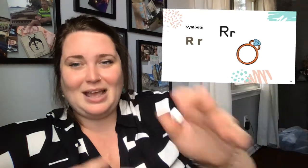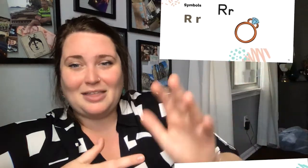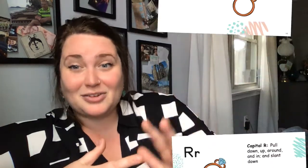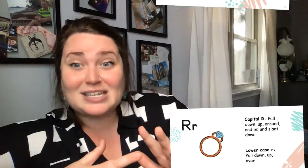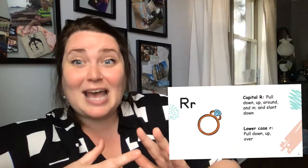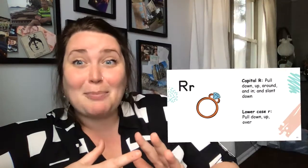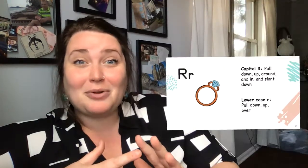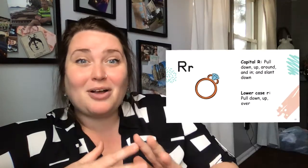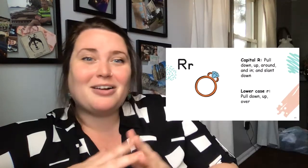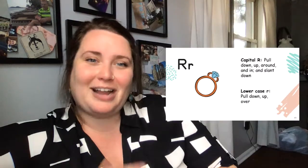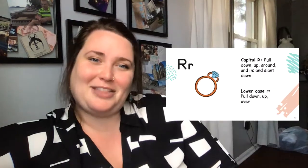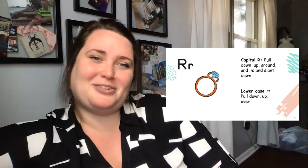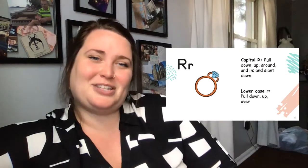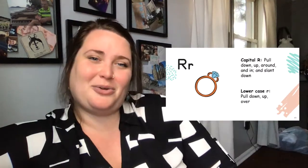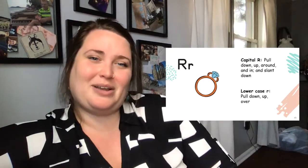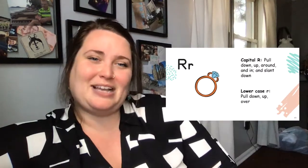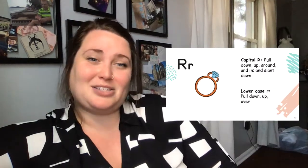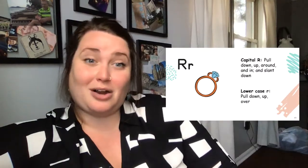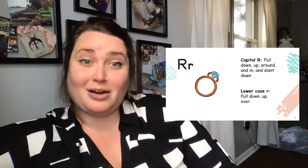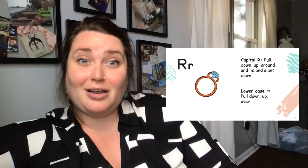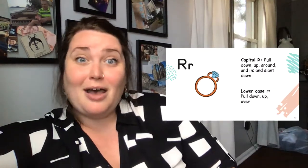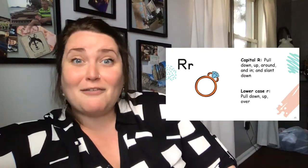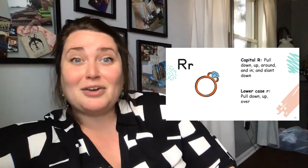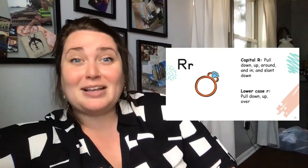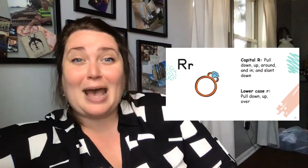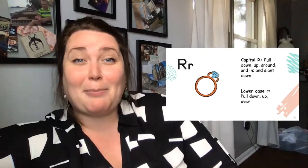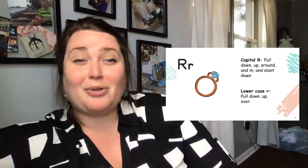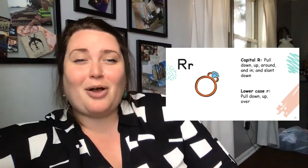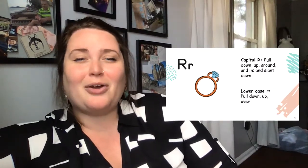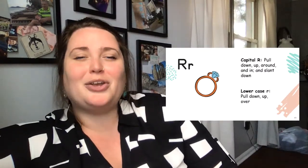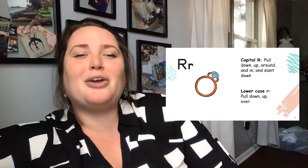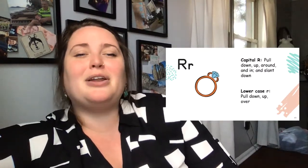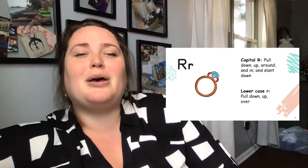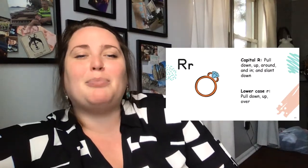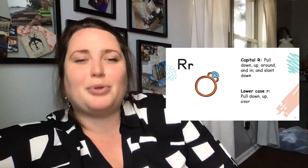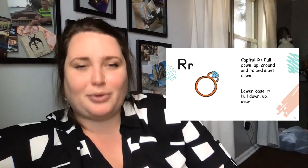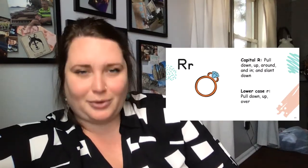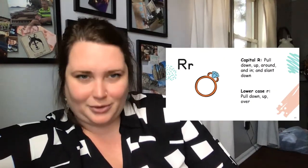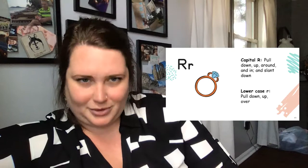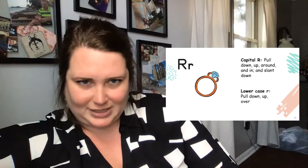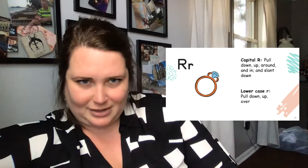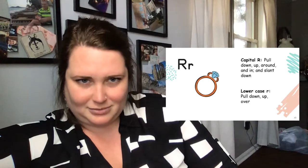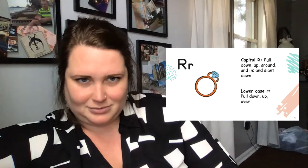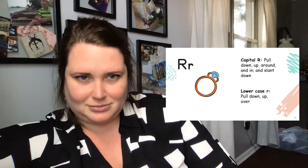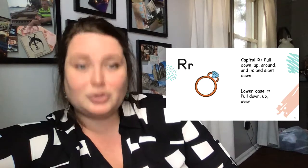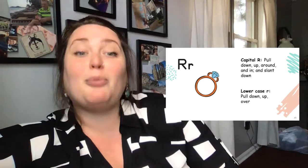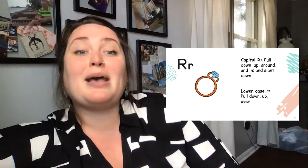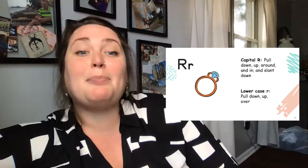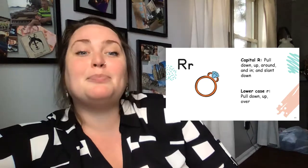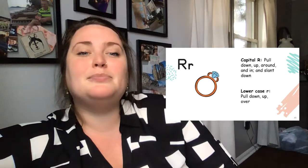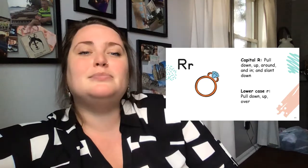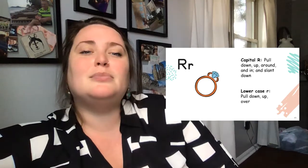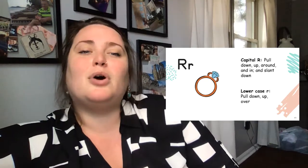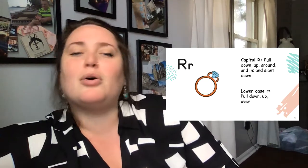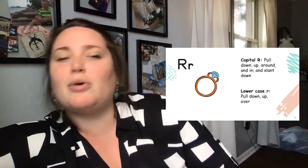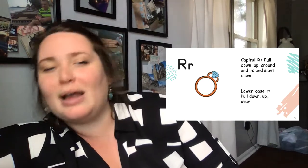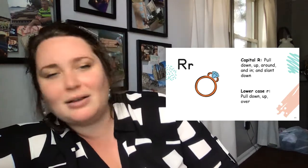There's a capital R and there's a lowercase r. For a capital R, you're gonna pull down, go back up, around and